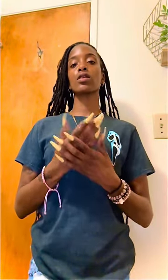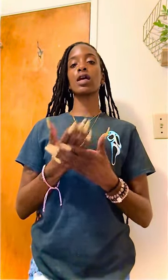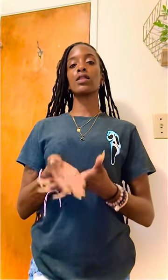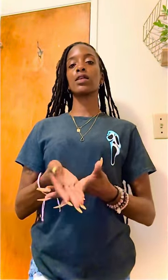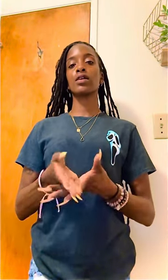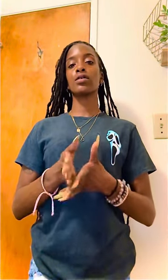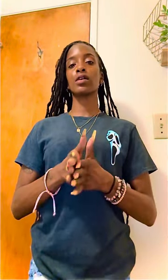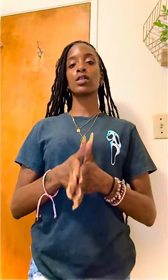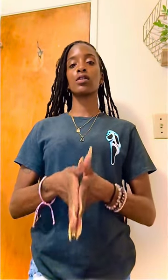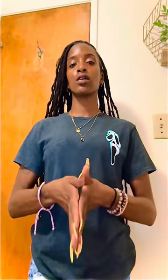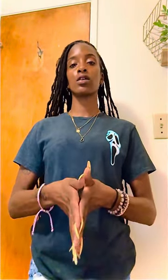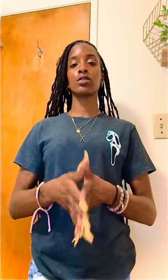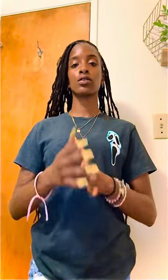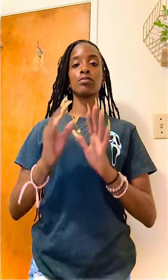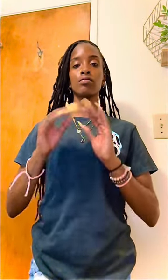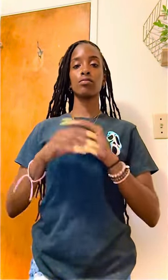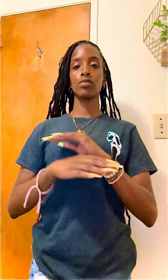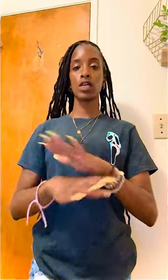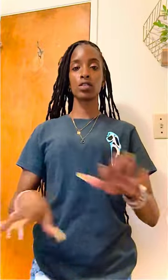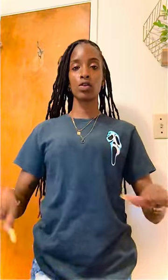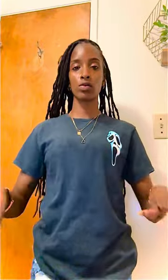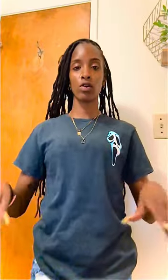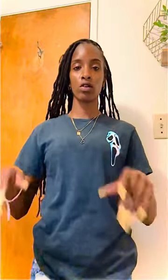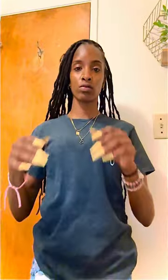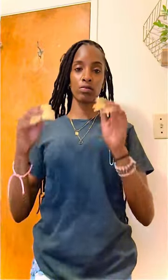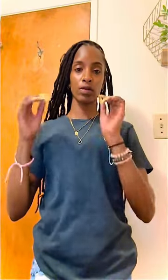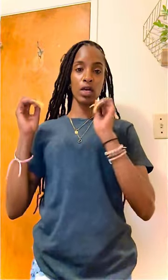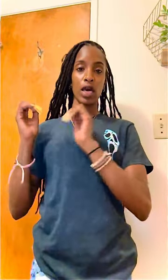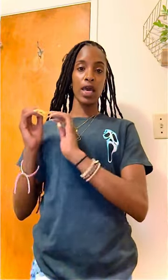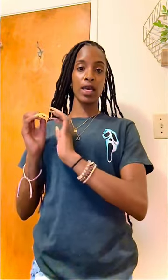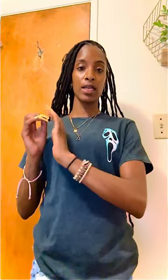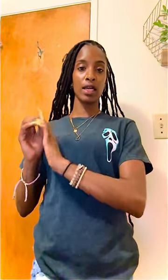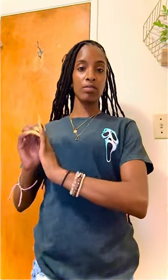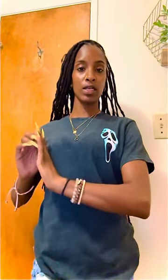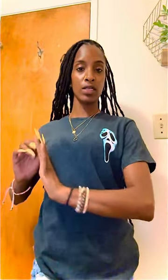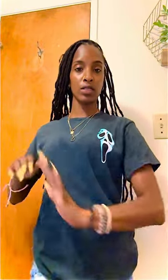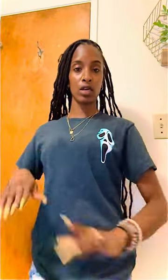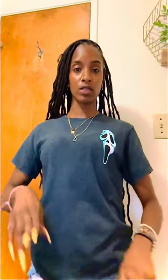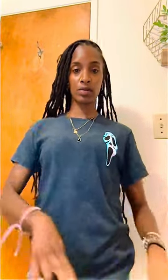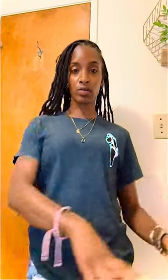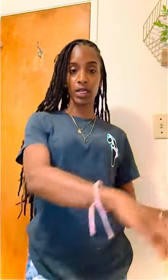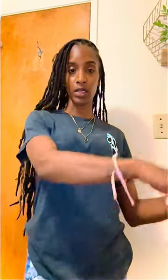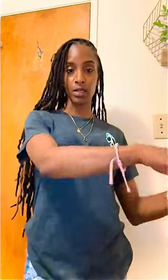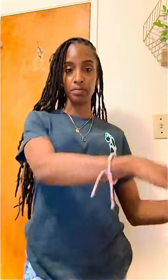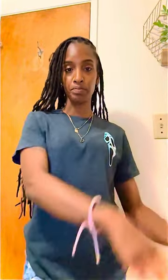Got there, got to the doctor, things going wrong, and admitted into the hospital immediately.